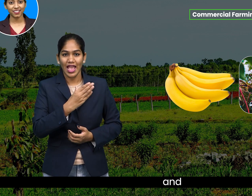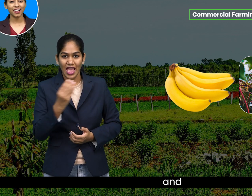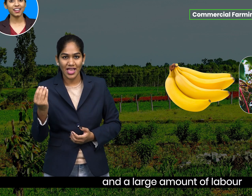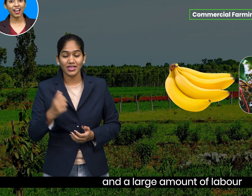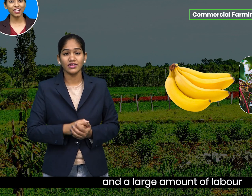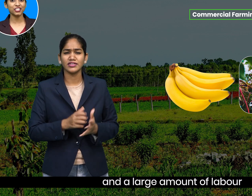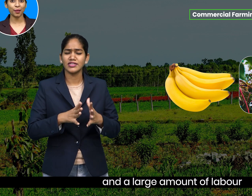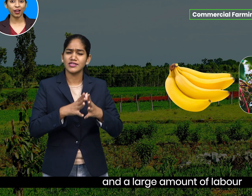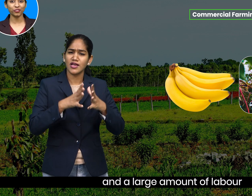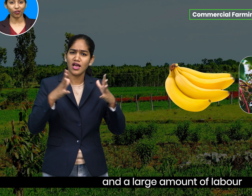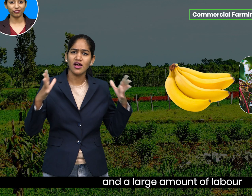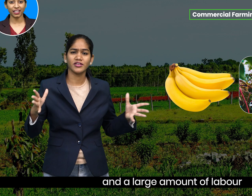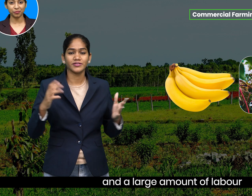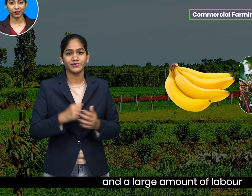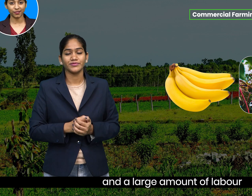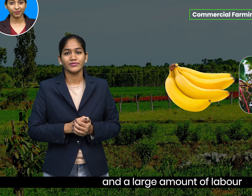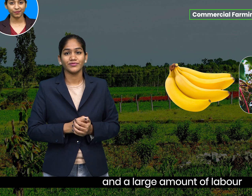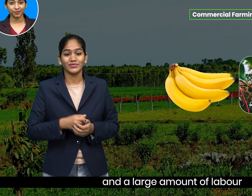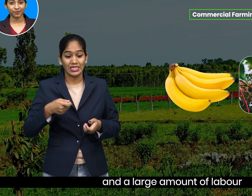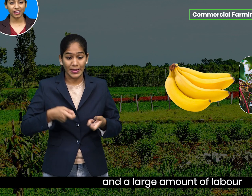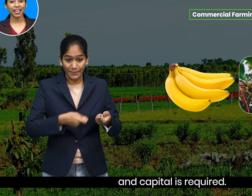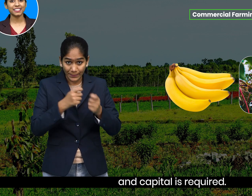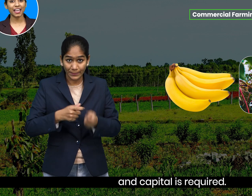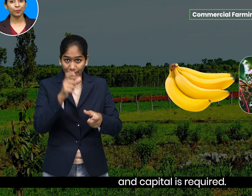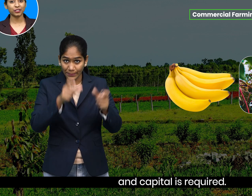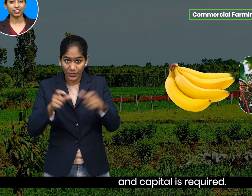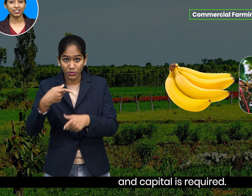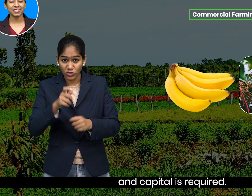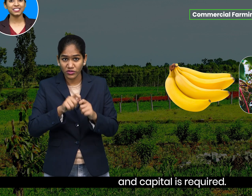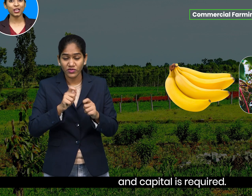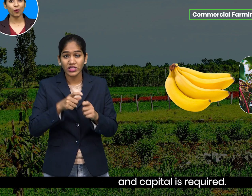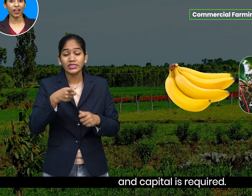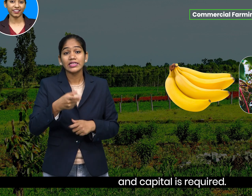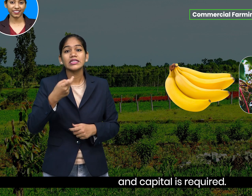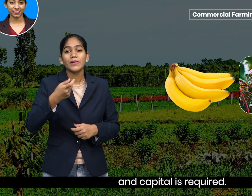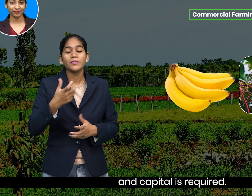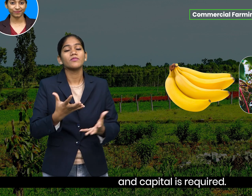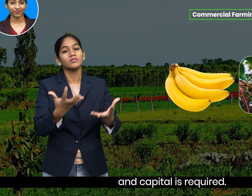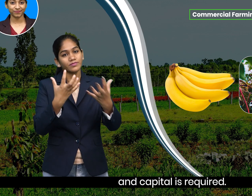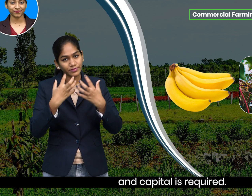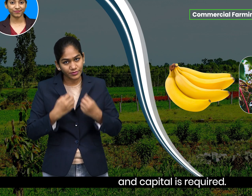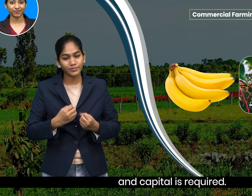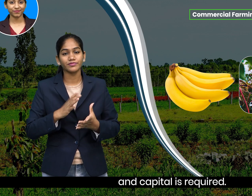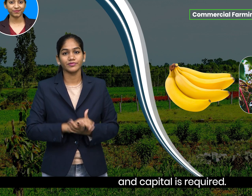and a large amount of labor and capital is required.